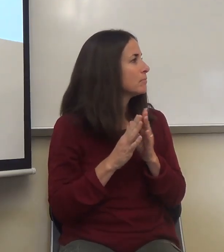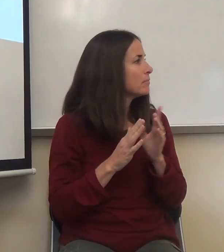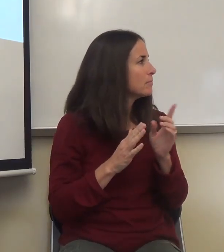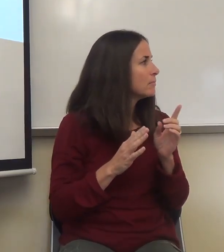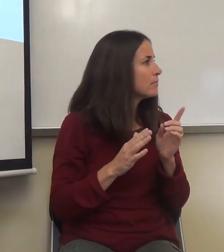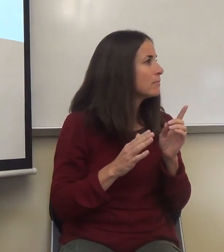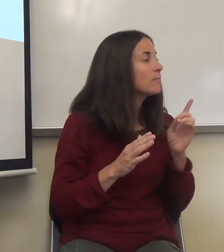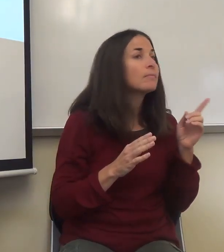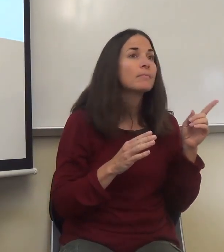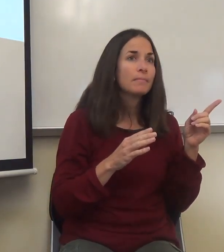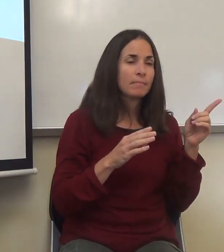Anyone know that?